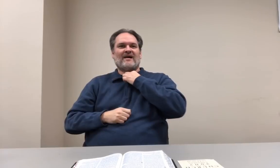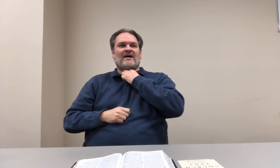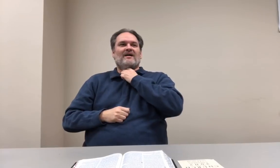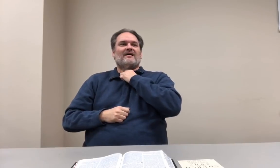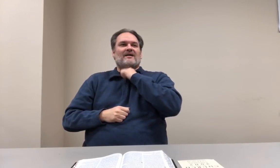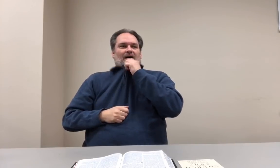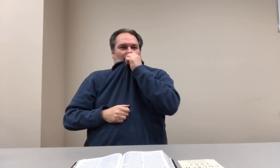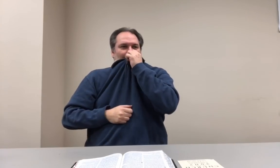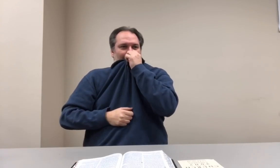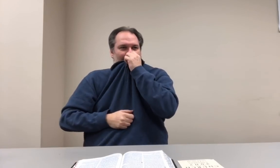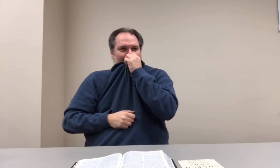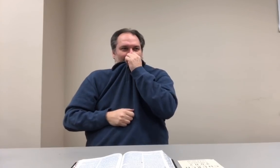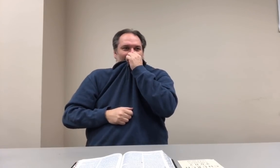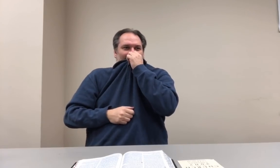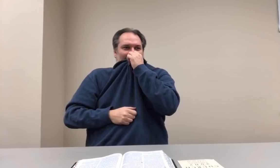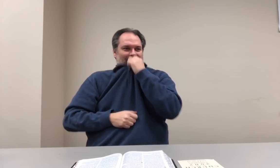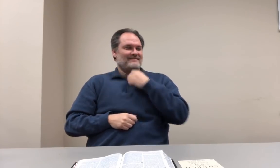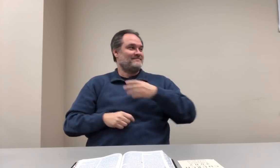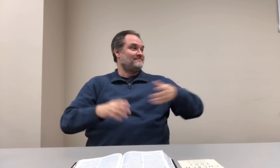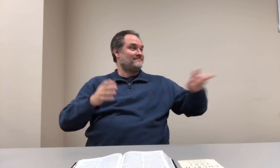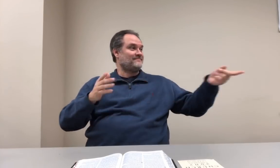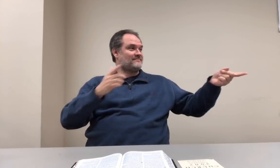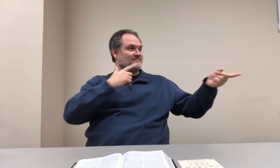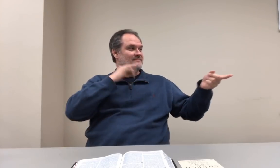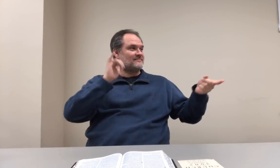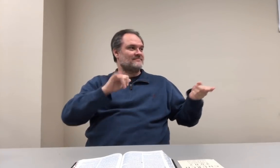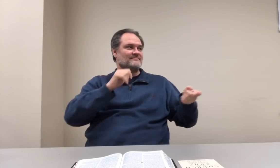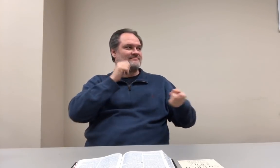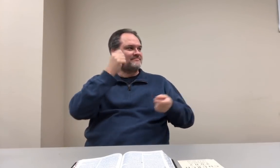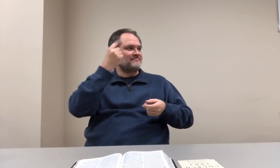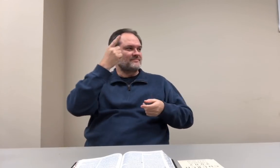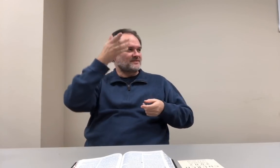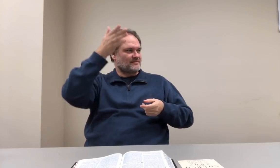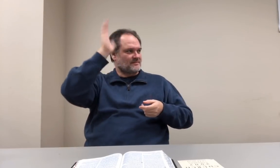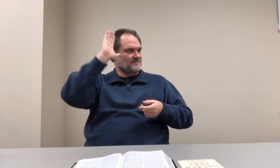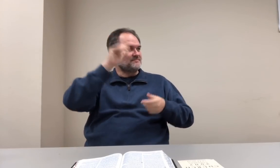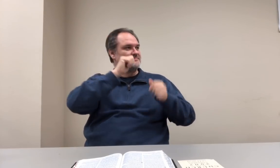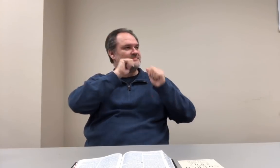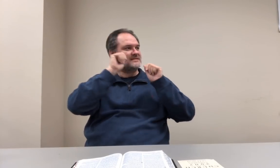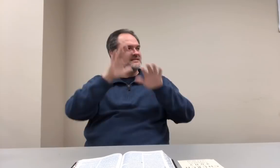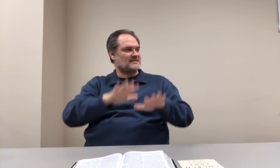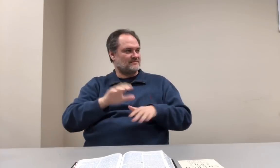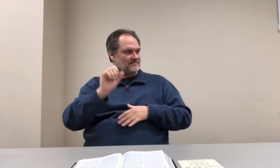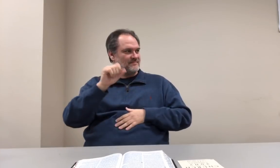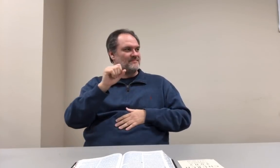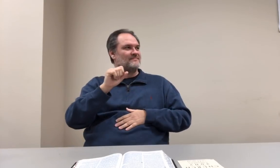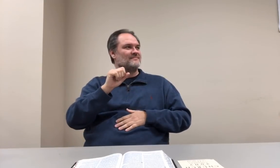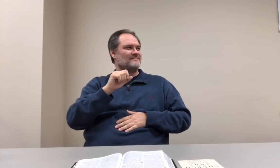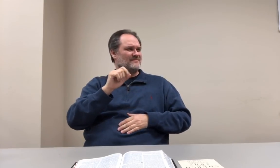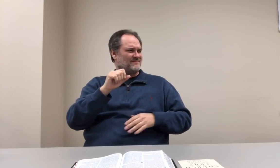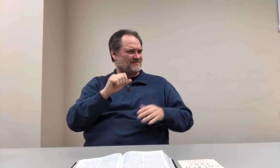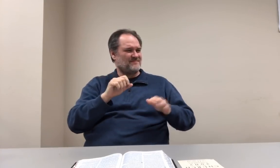in comparison to his creatures. So, you can think about this way, regarding God's